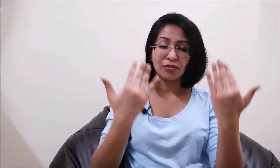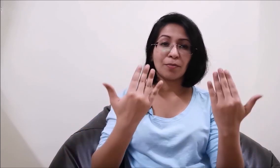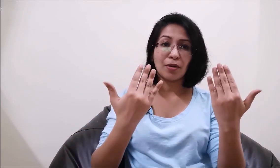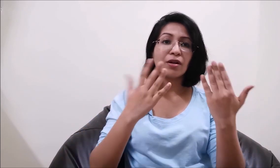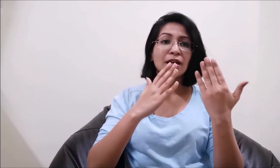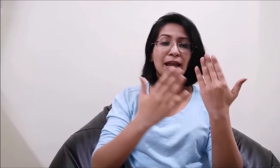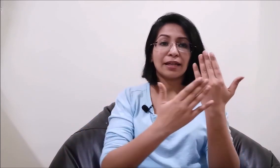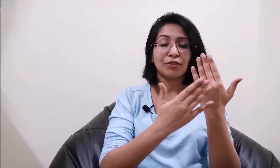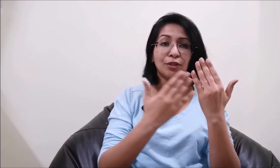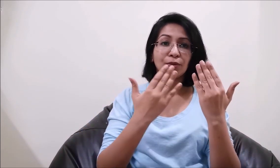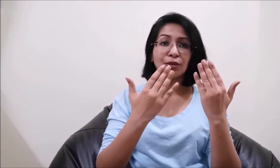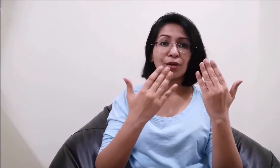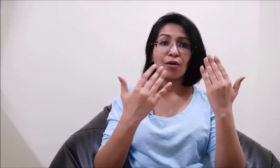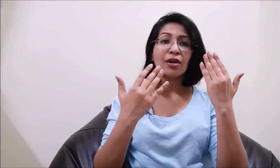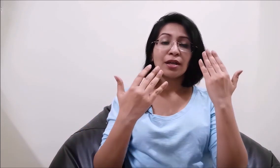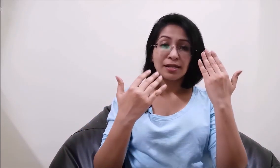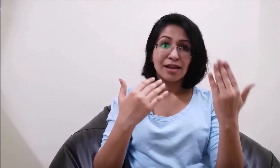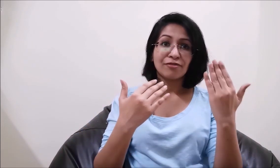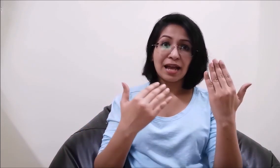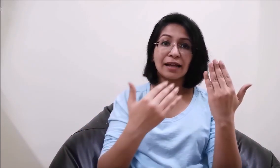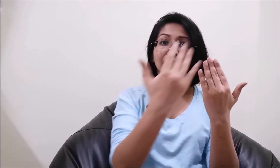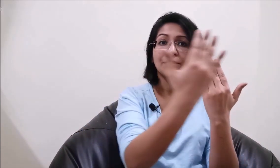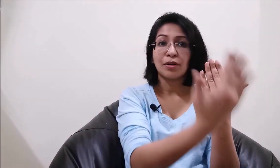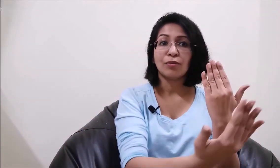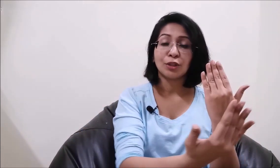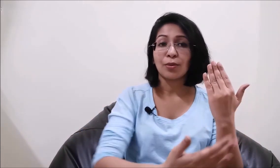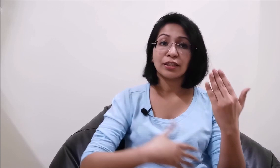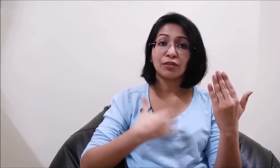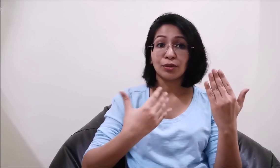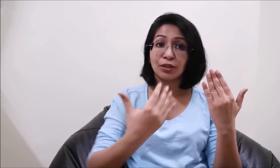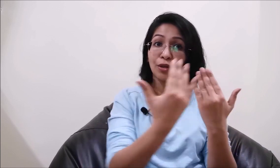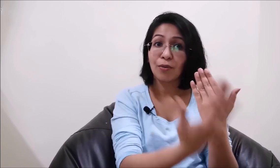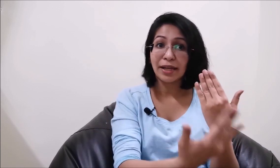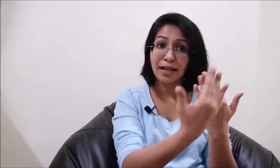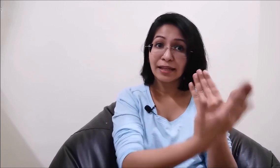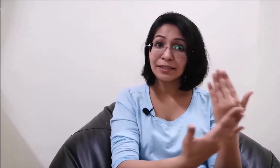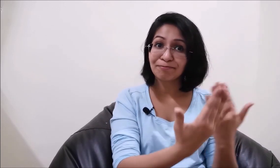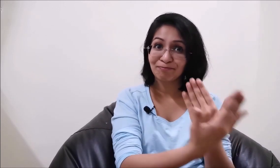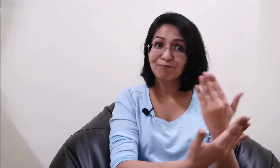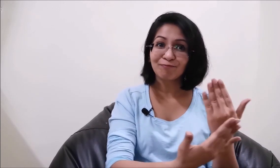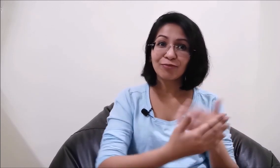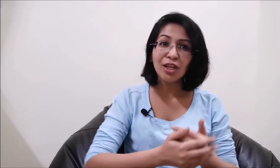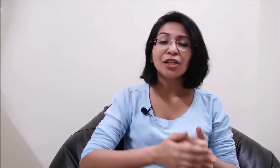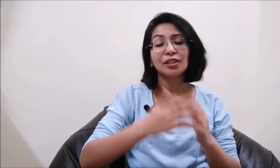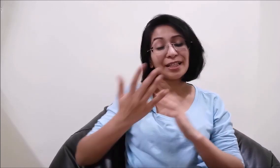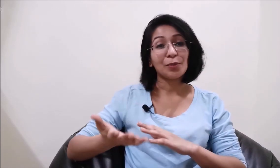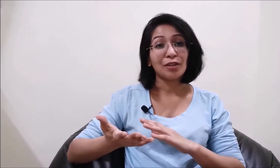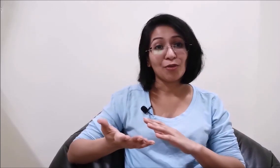of the mirror, and if you use your left hand, the mirror will show as if you're using your right hand. So that's what